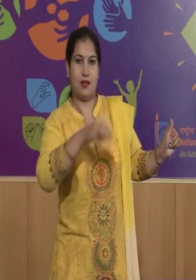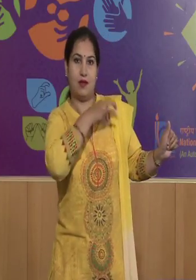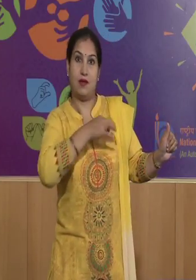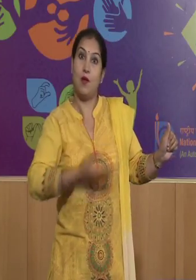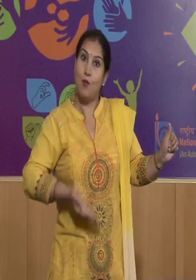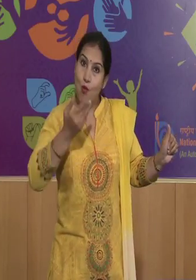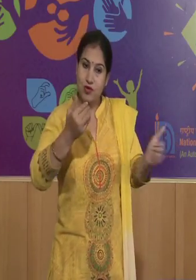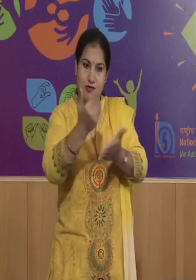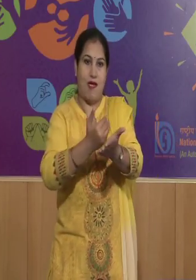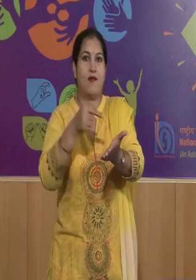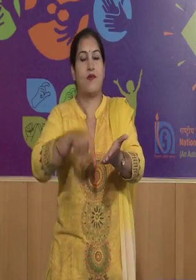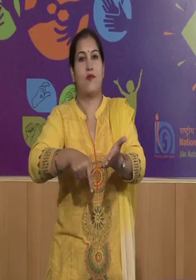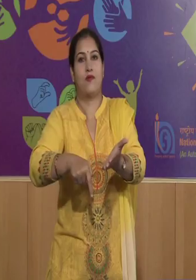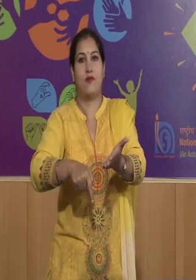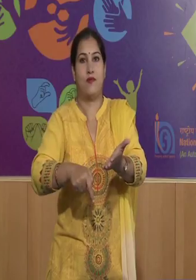become safe and secure.